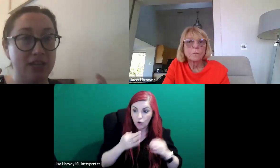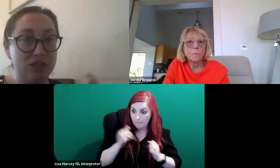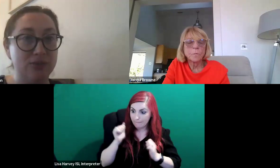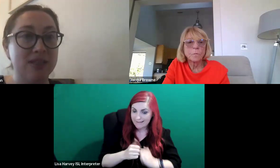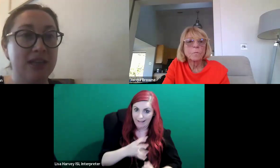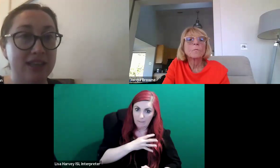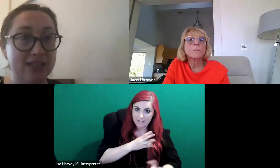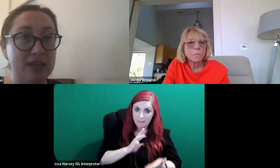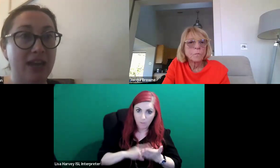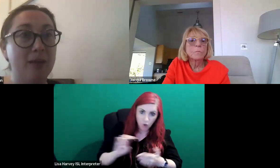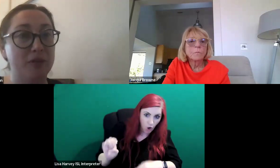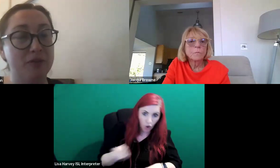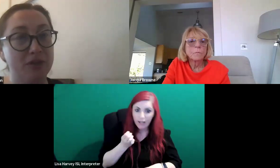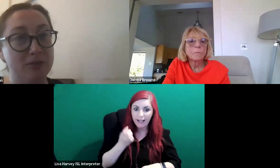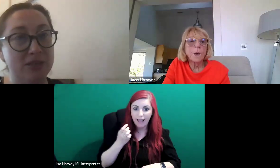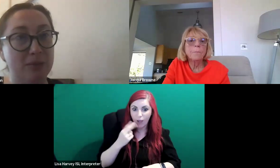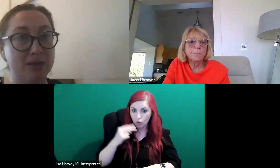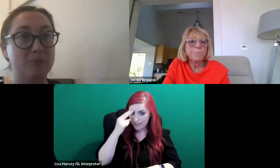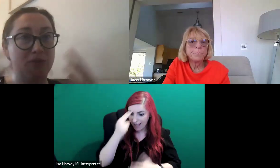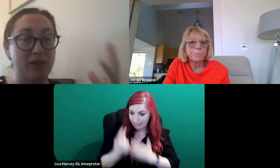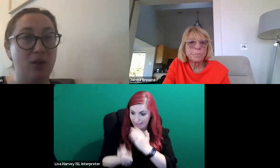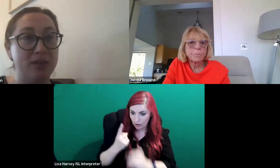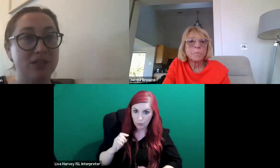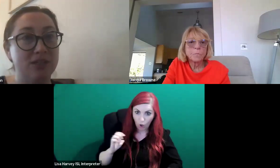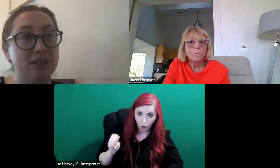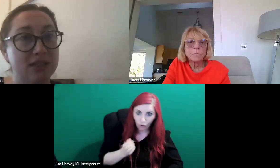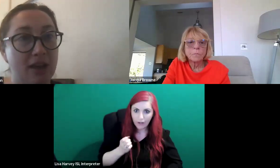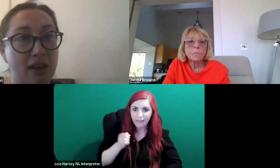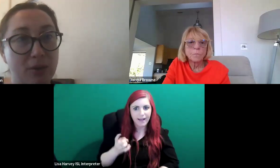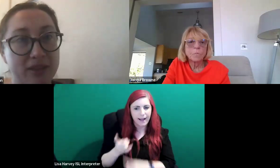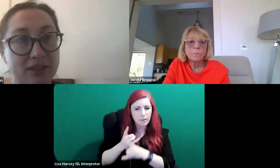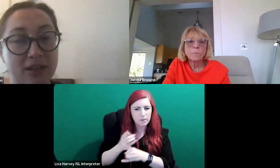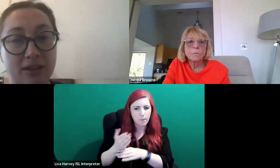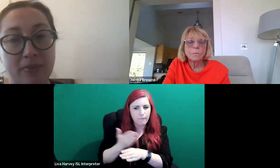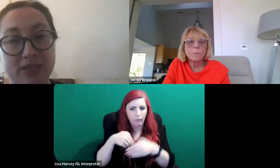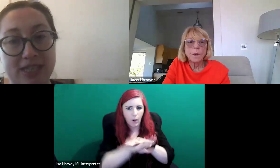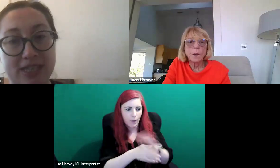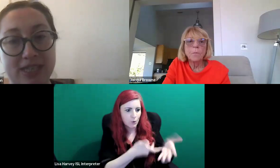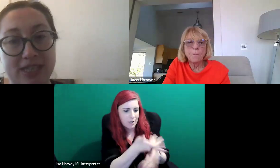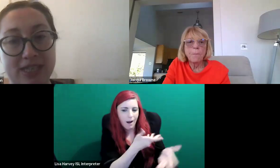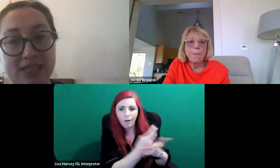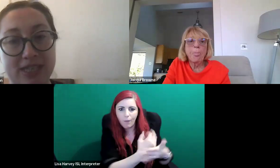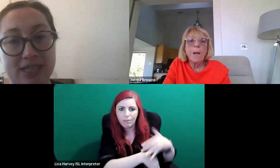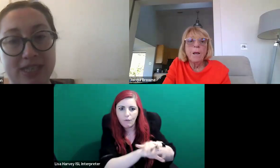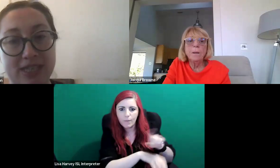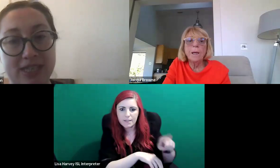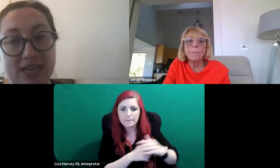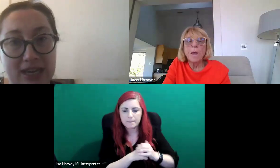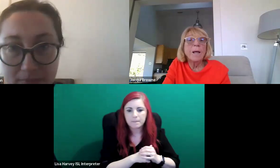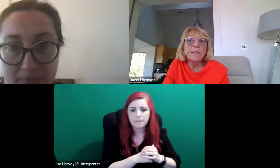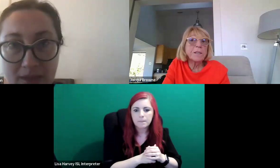and they learn the issues, that's really helpful for the committee members before they go into the dialogue with the